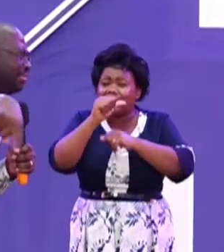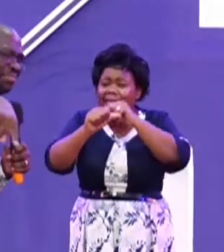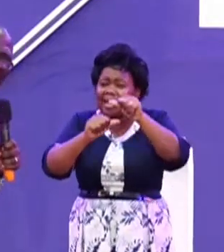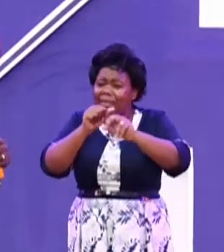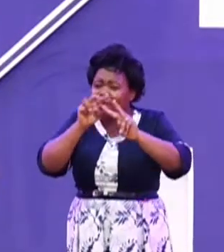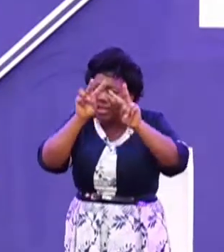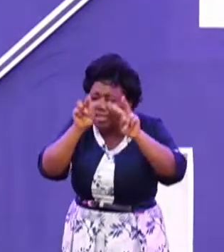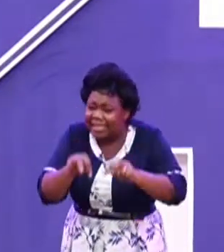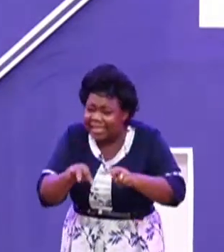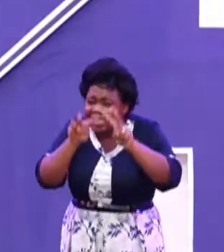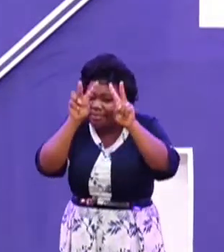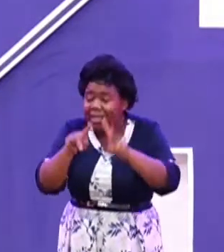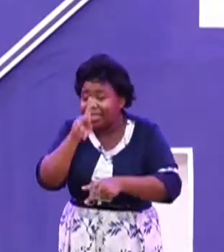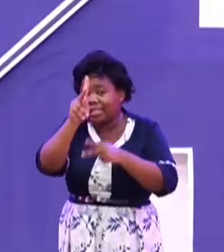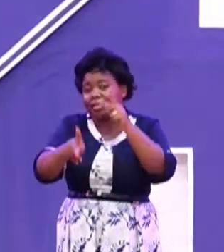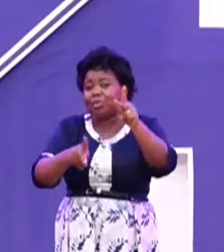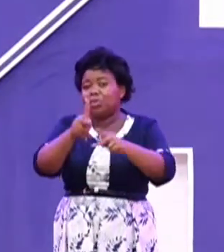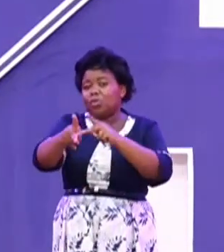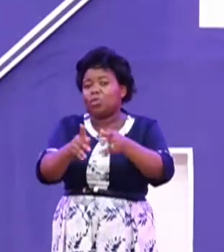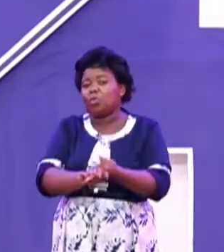They're speaking about the least person in.